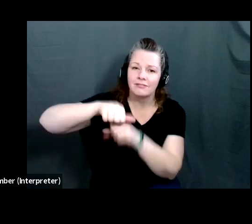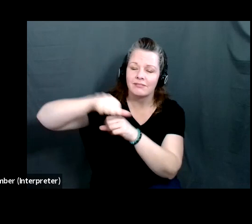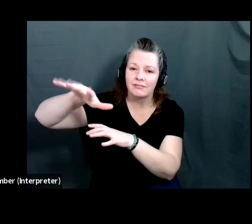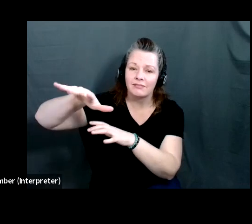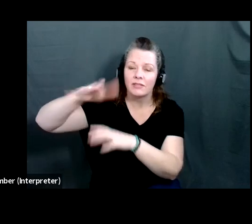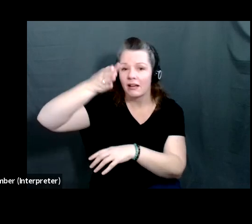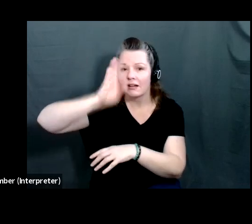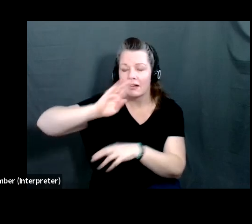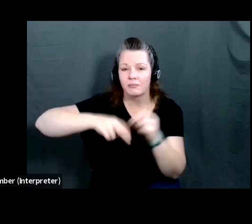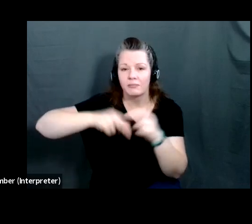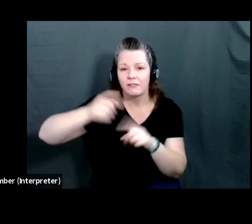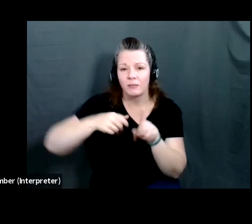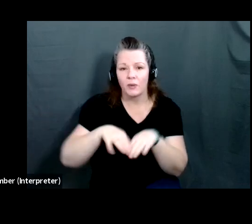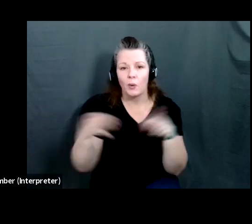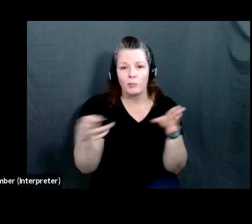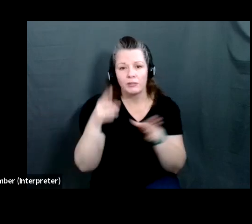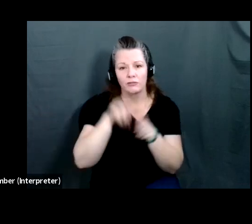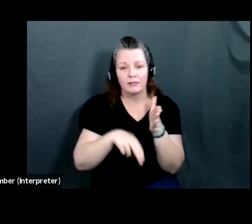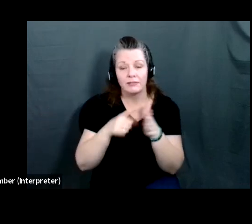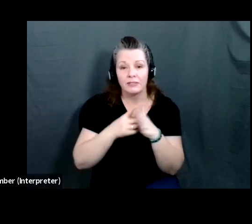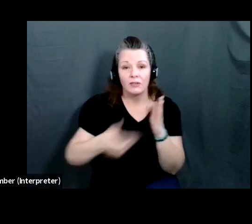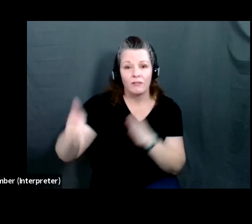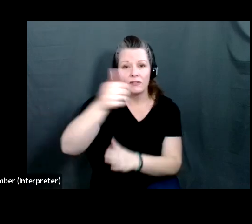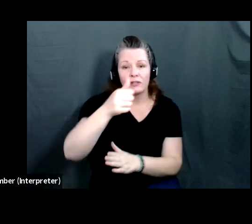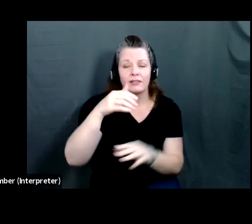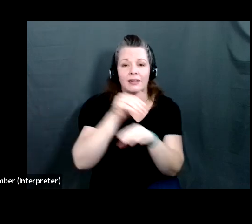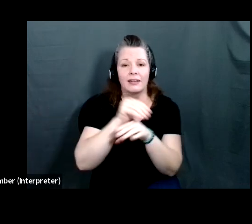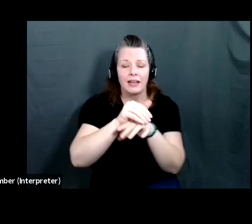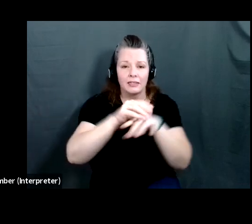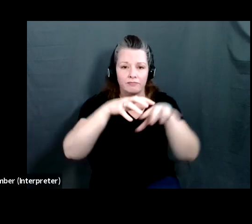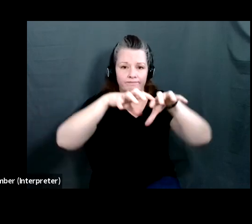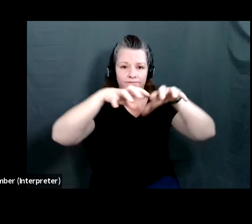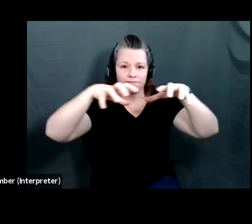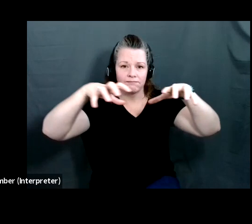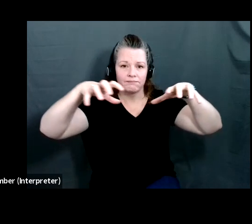graves, and over him, the night hung like a hammer.